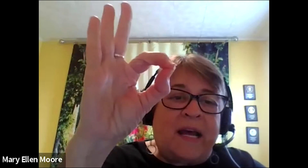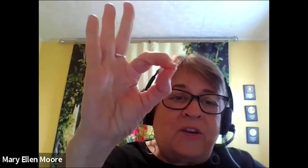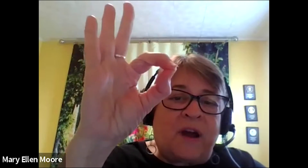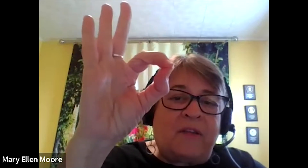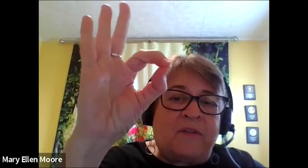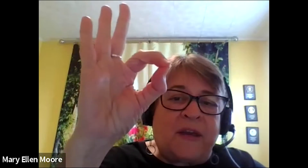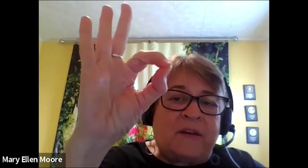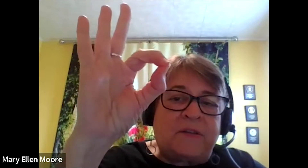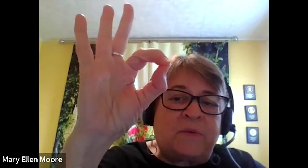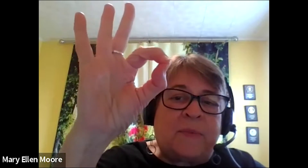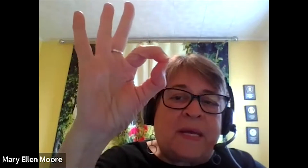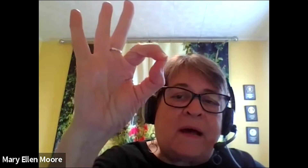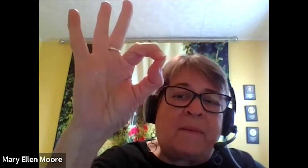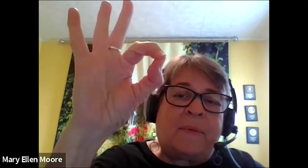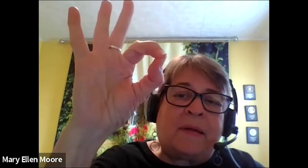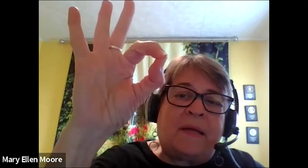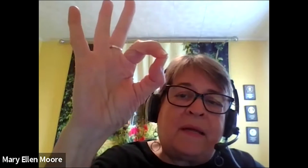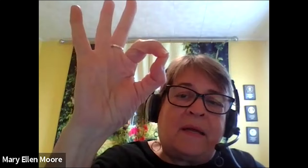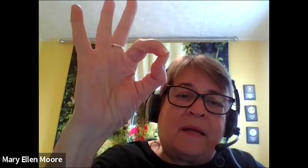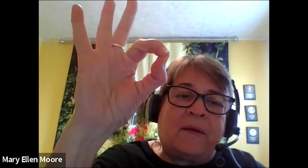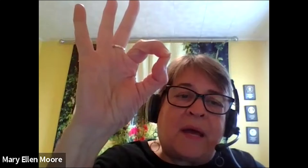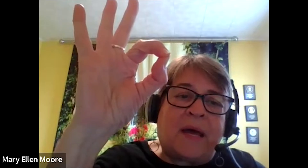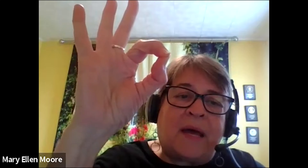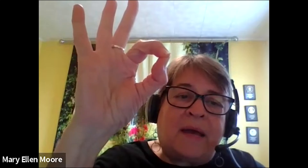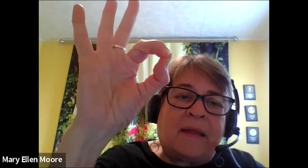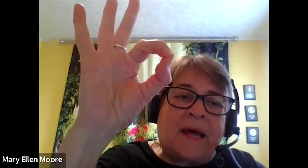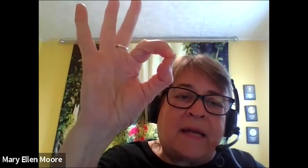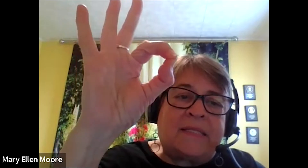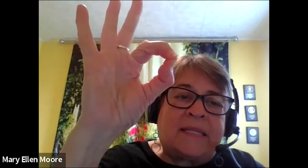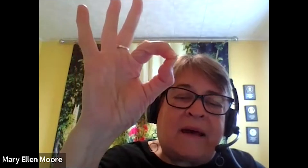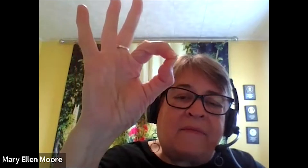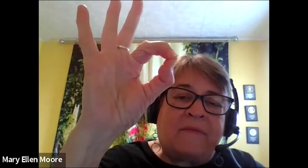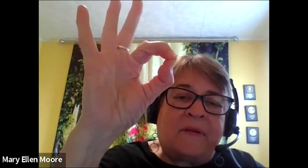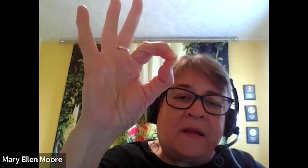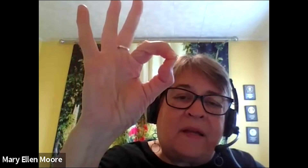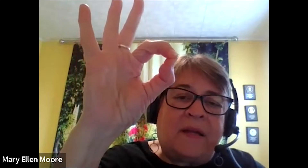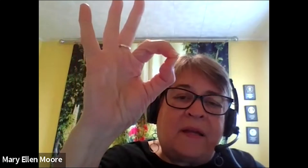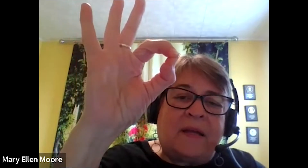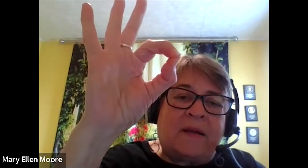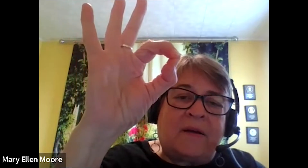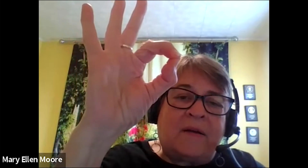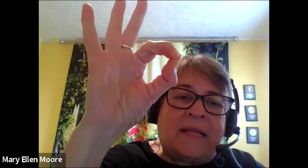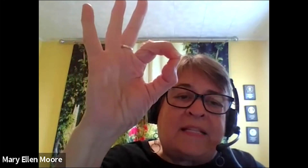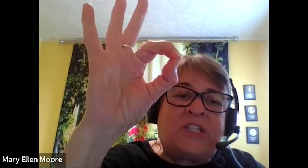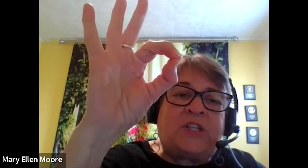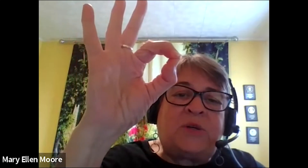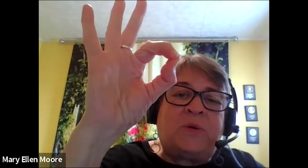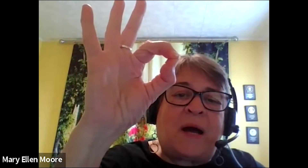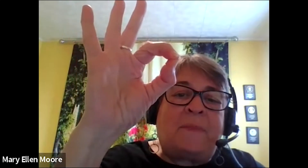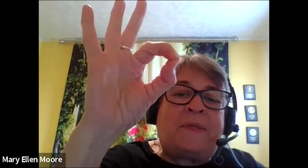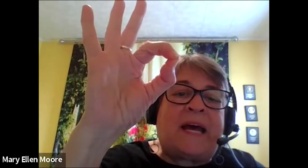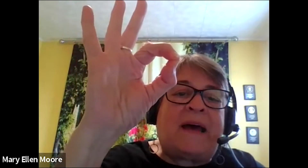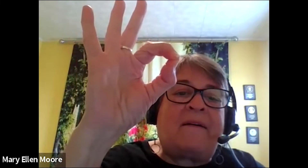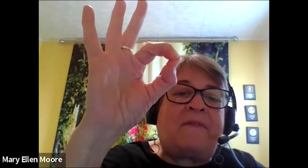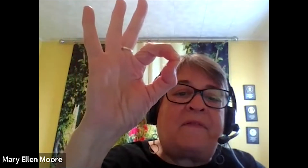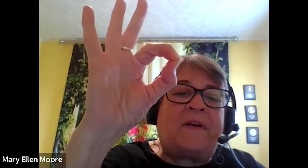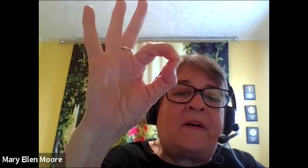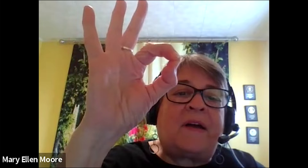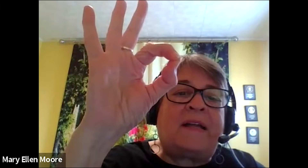your other fingers will be up. Okay, that is F. All right, let's do up to F. All right, let's